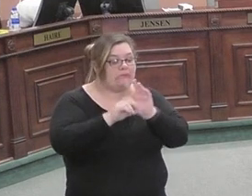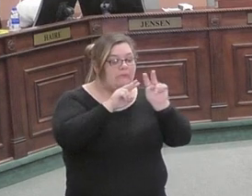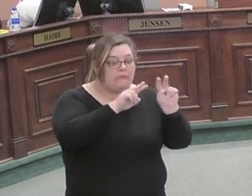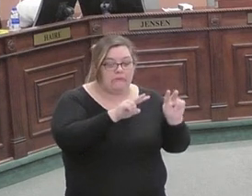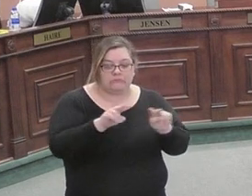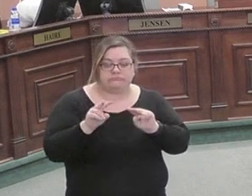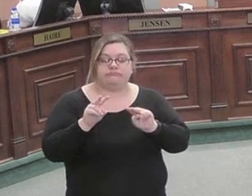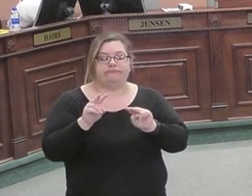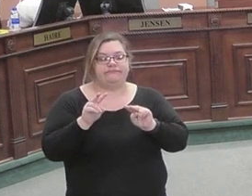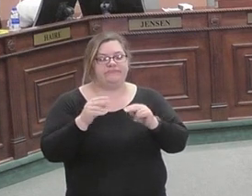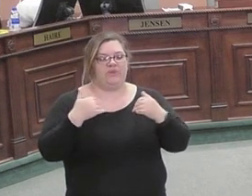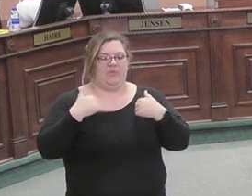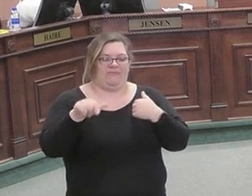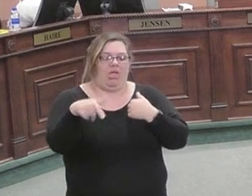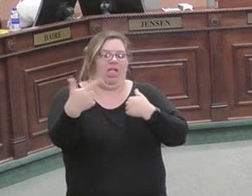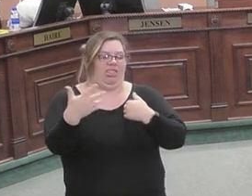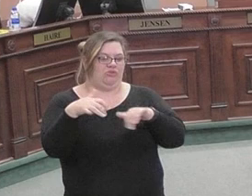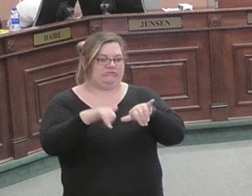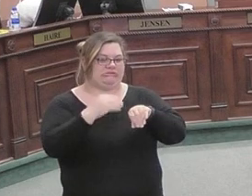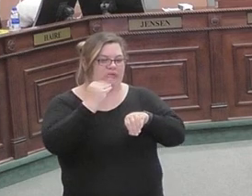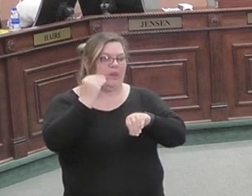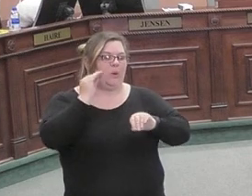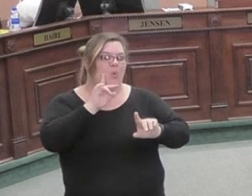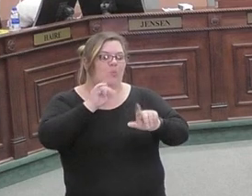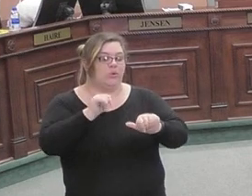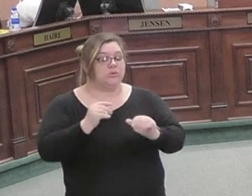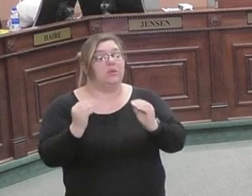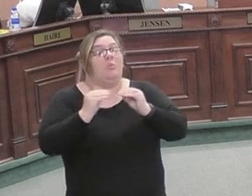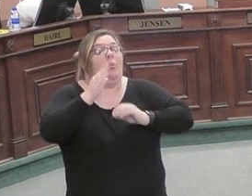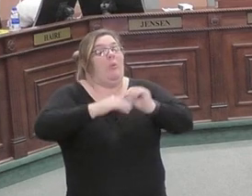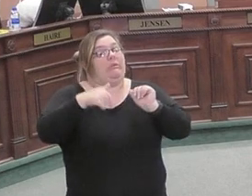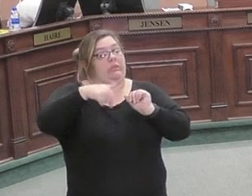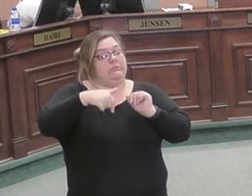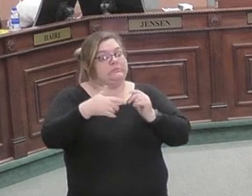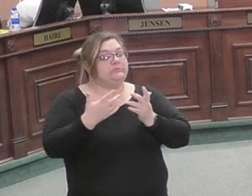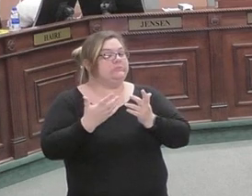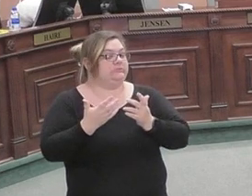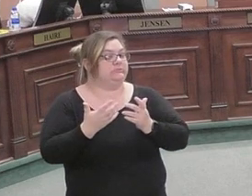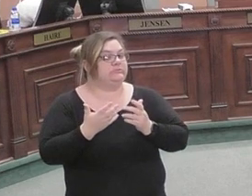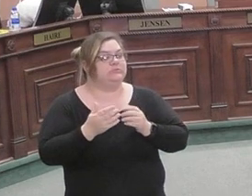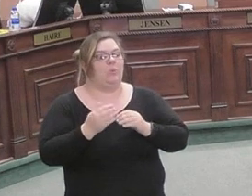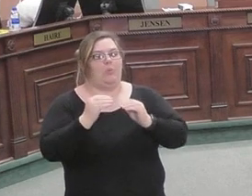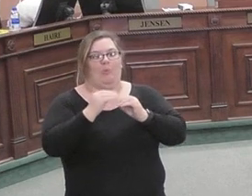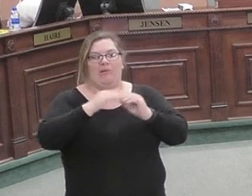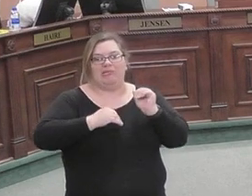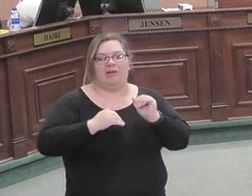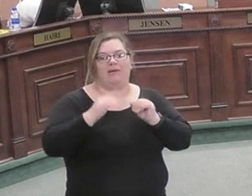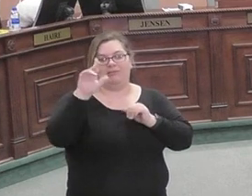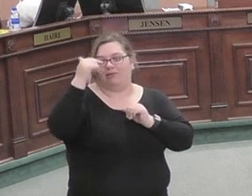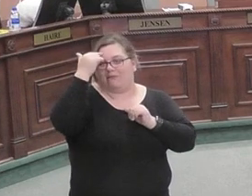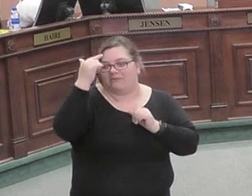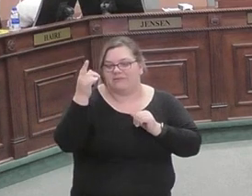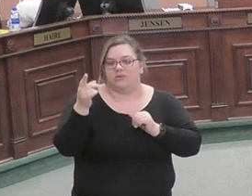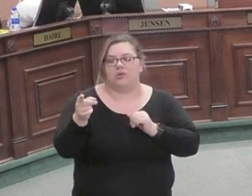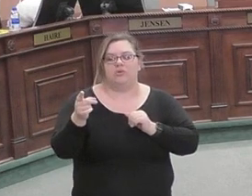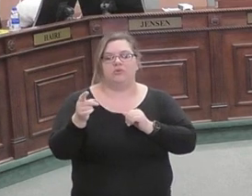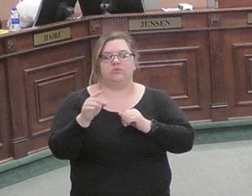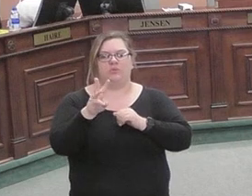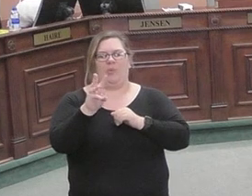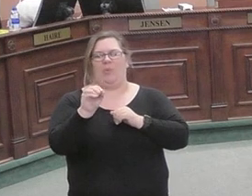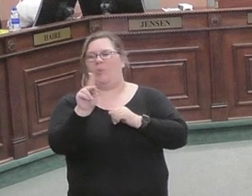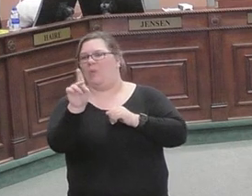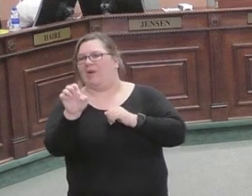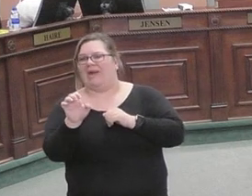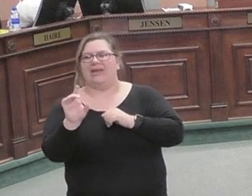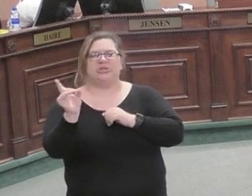multiple jurisdictions that, you know, go somewhat farther, a little farther than the governor's. I saw Wake County, I think, or Durham County had one where it was a